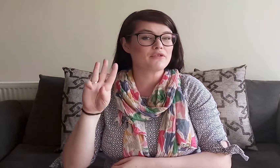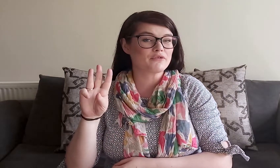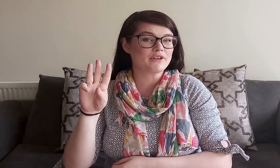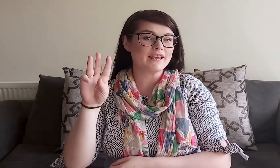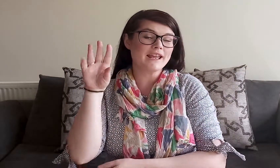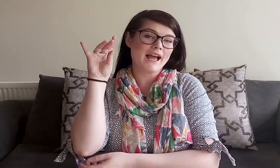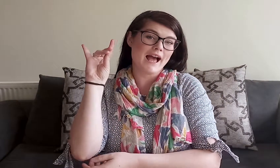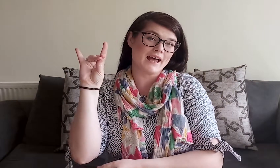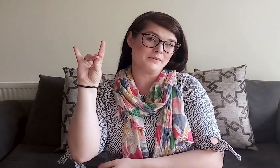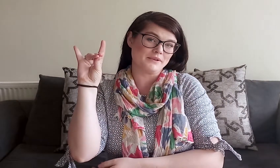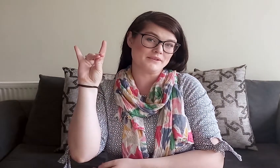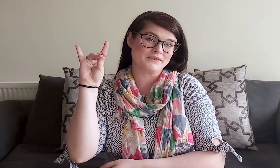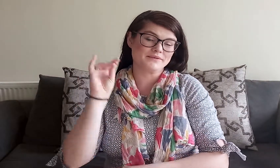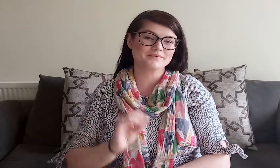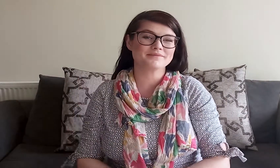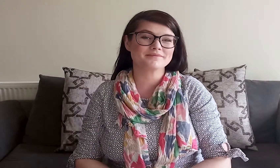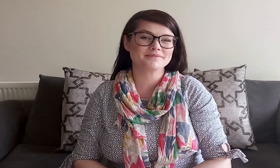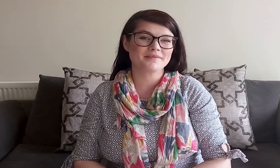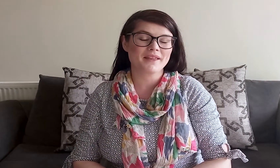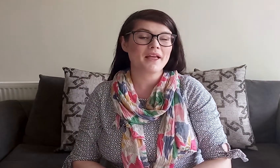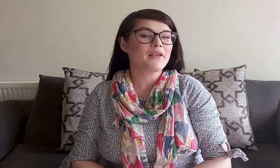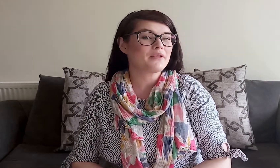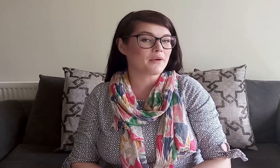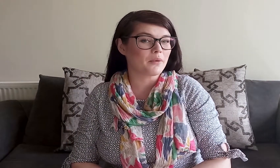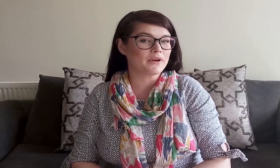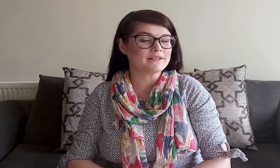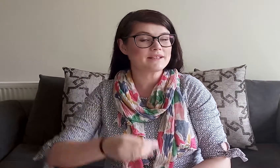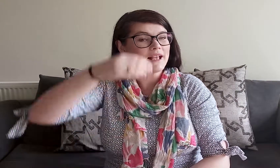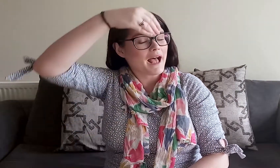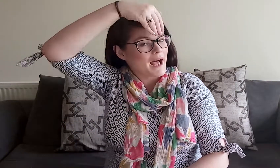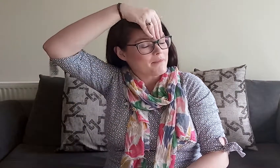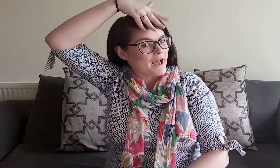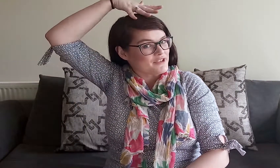three animals. There was a badger,